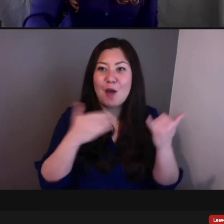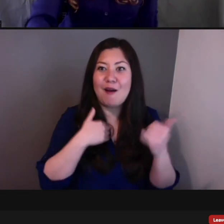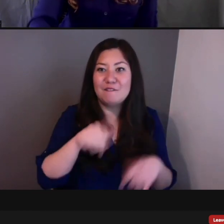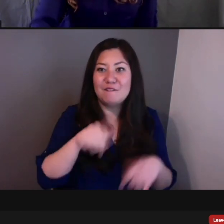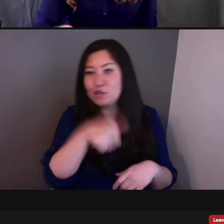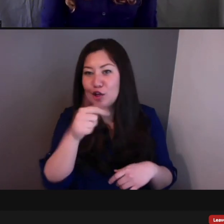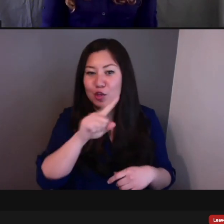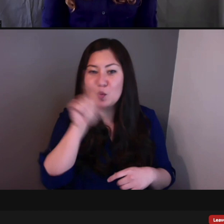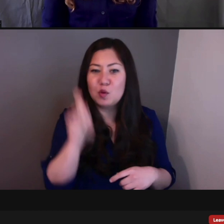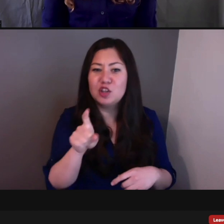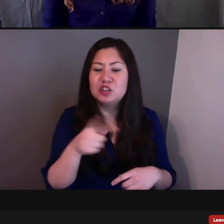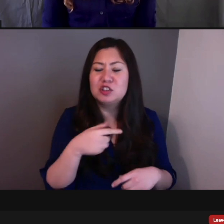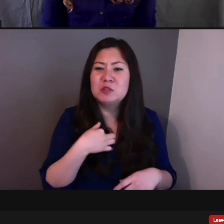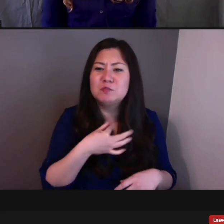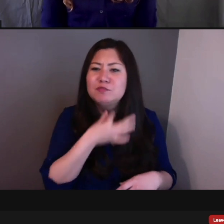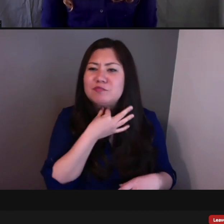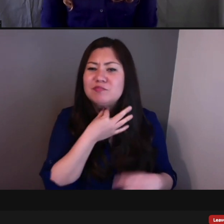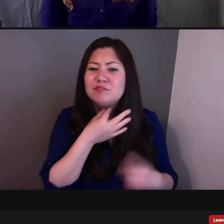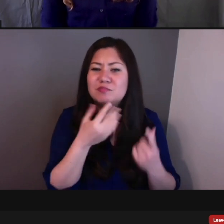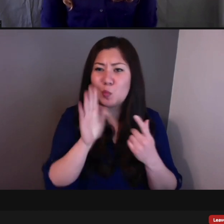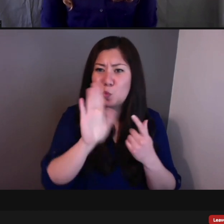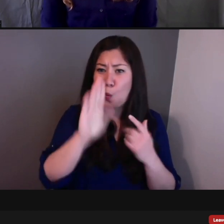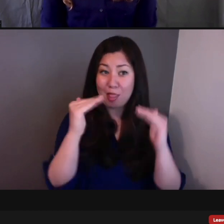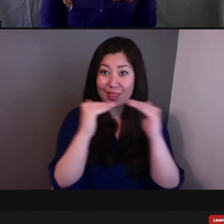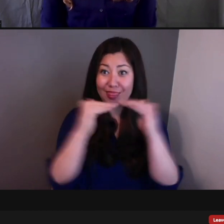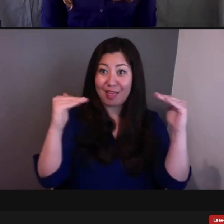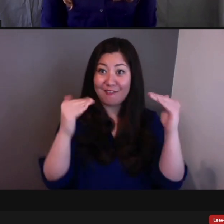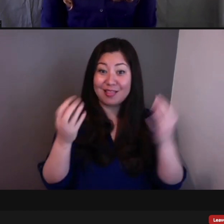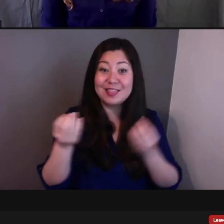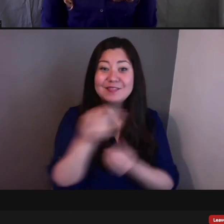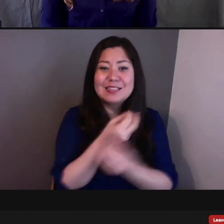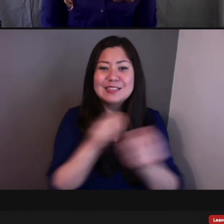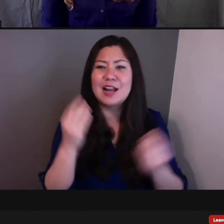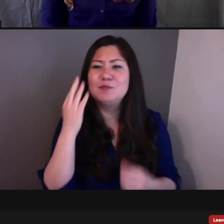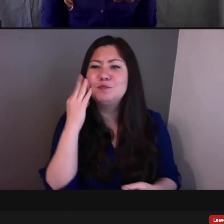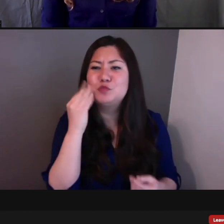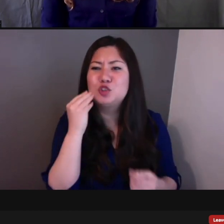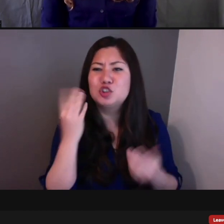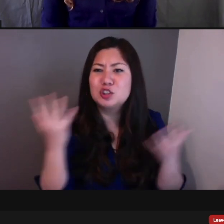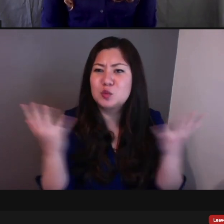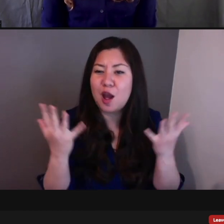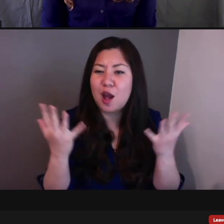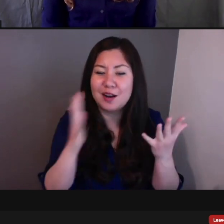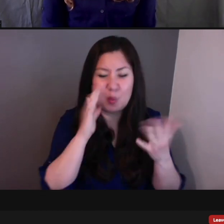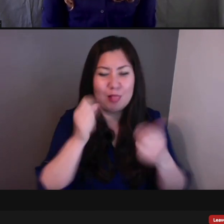We'll give you a few seconds there to answer that, and then we'll share the results.